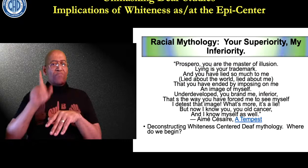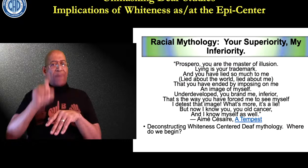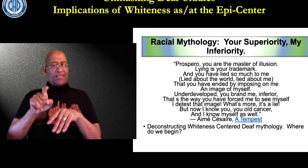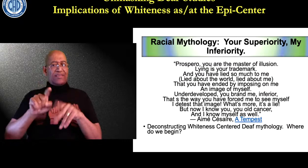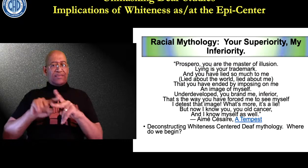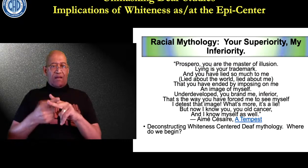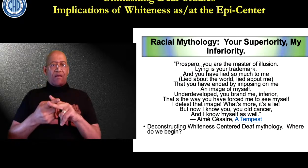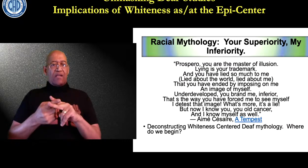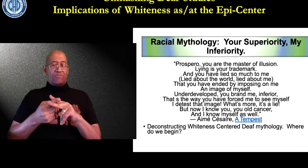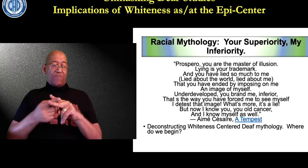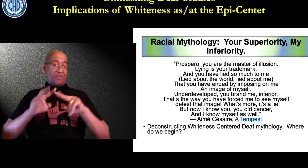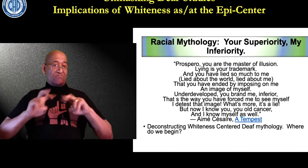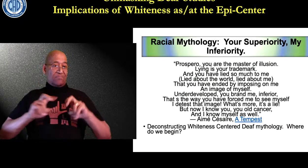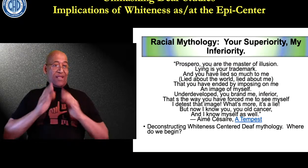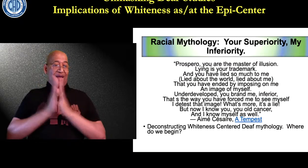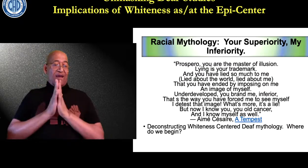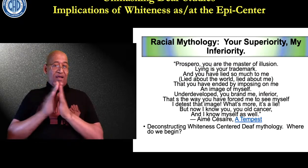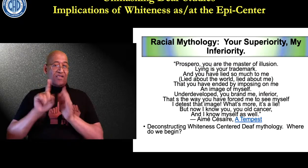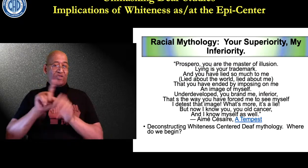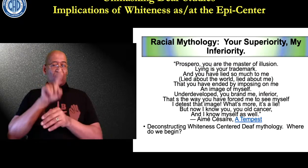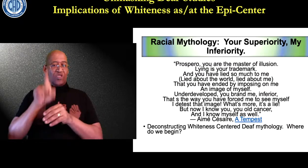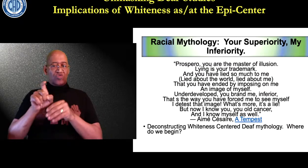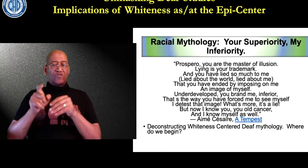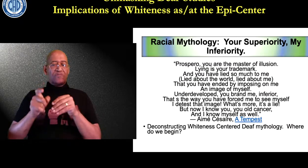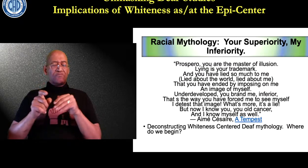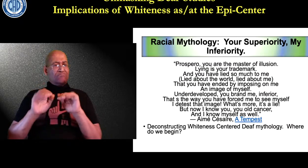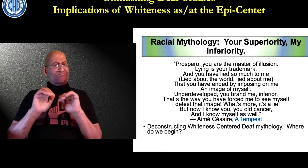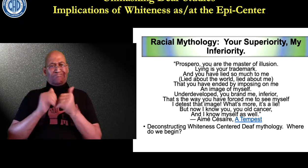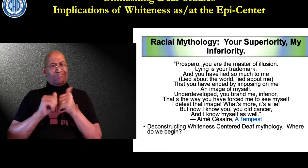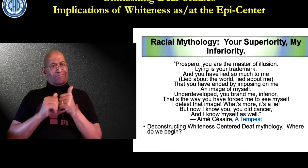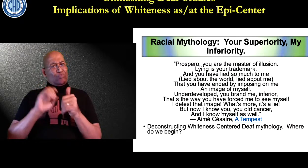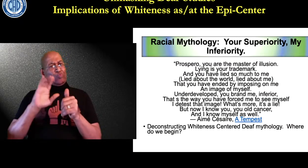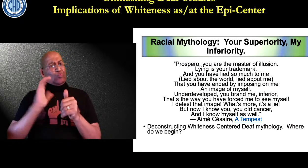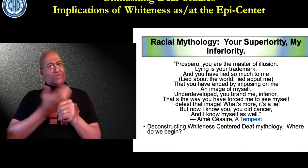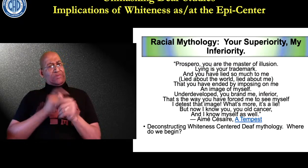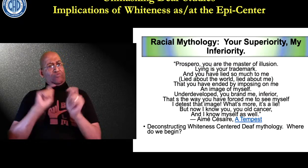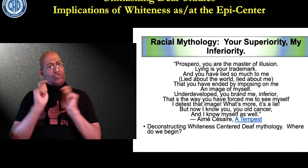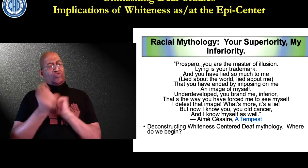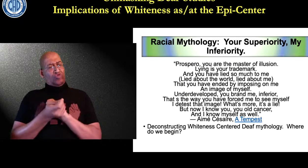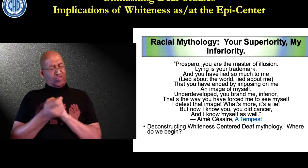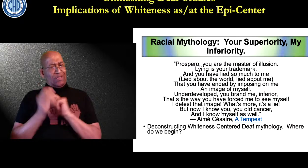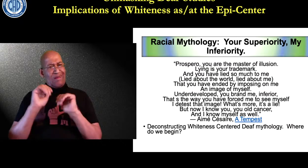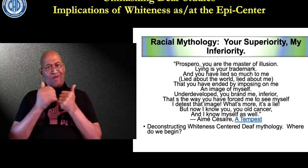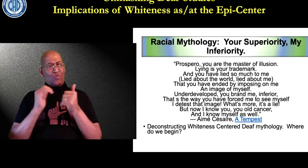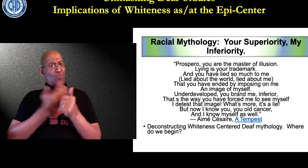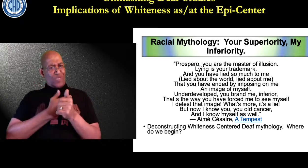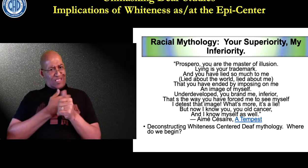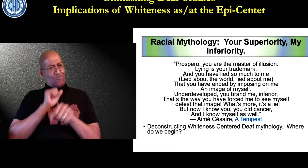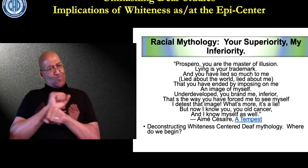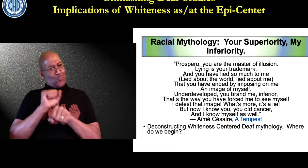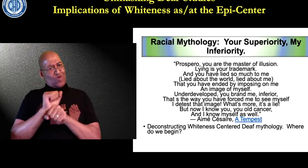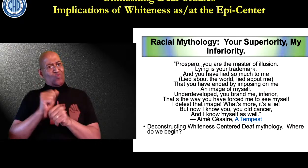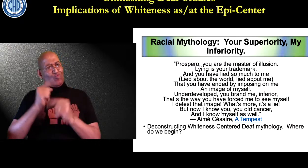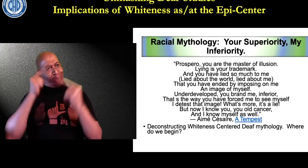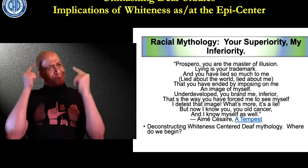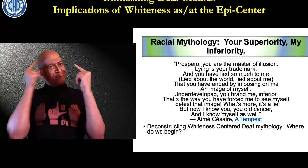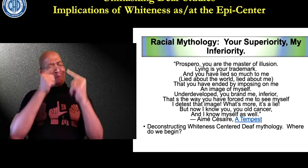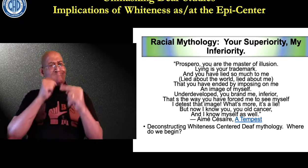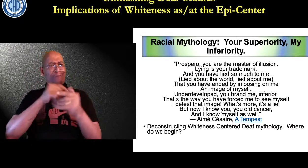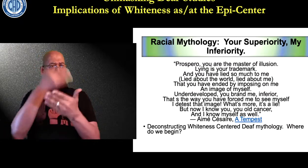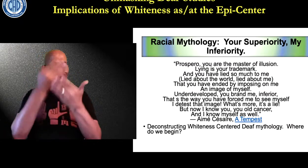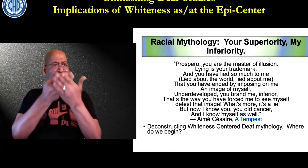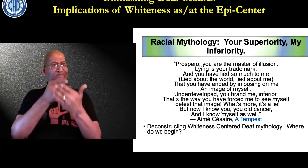in the academia world and outside of that as well, we need to start to analyze and ask the